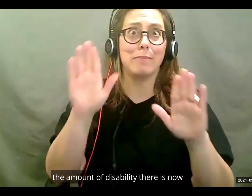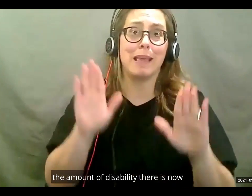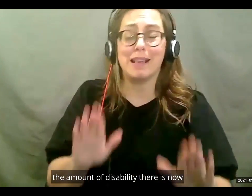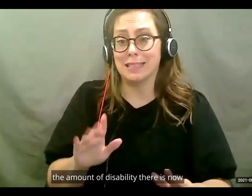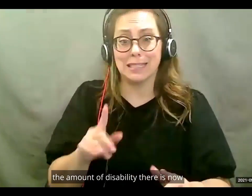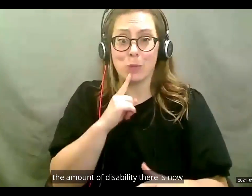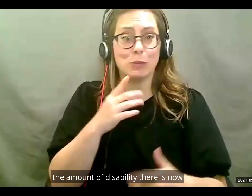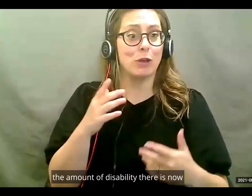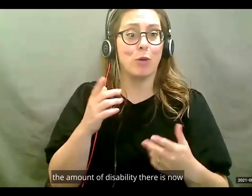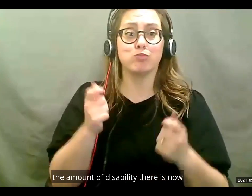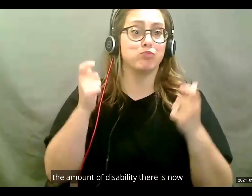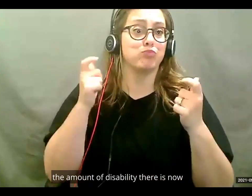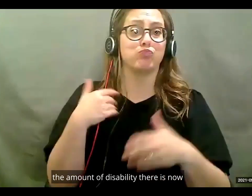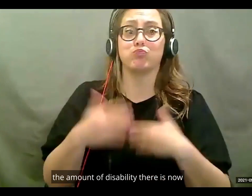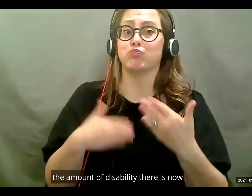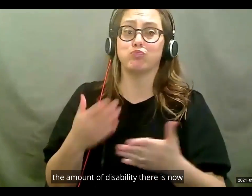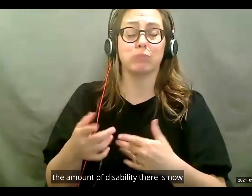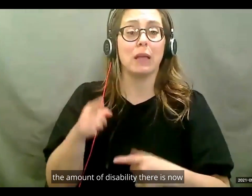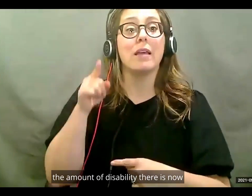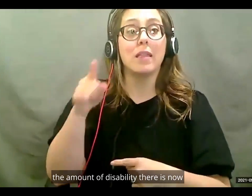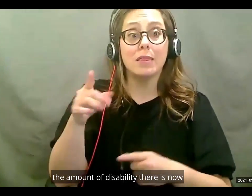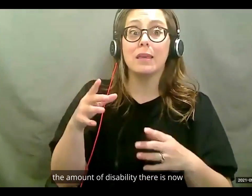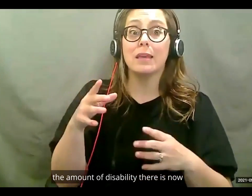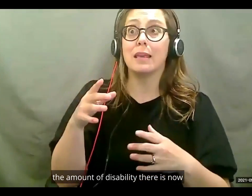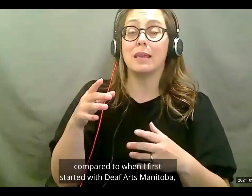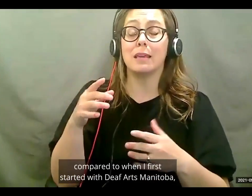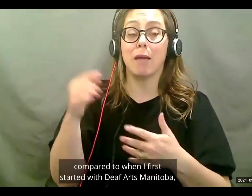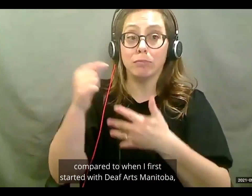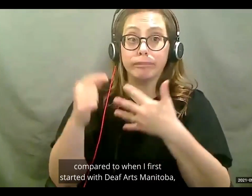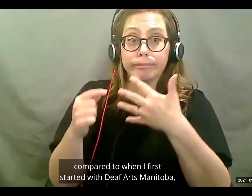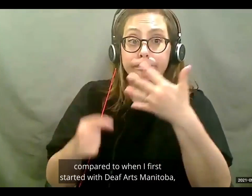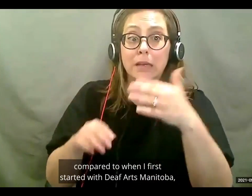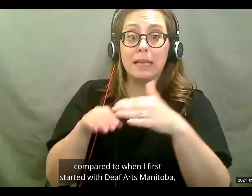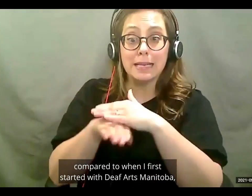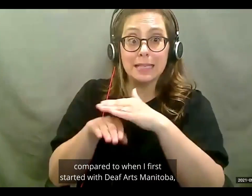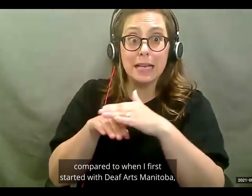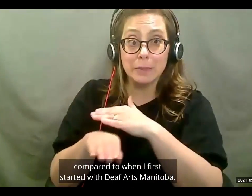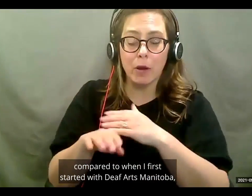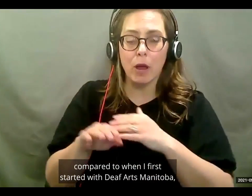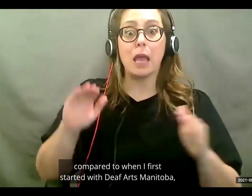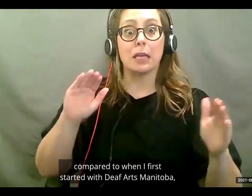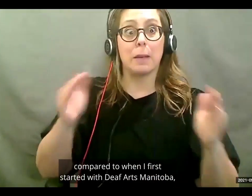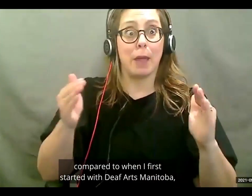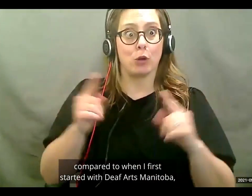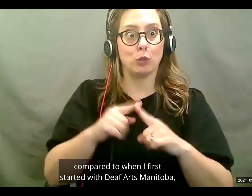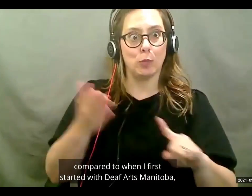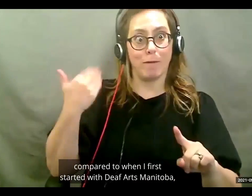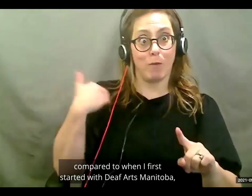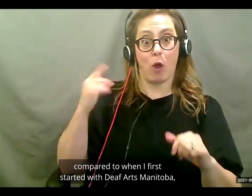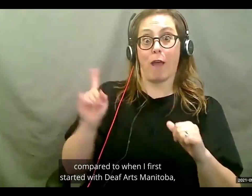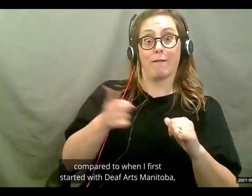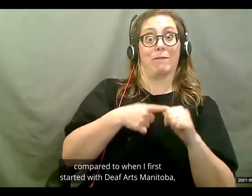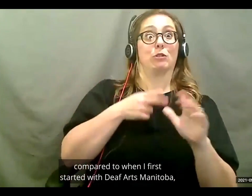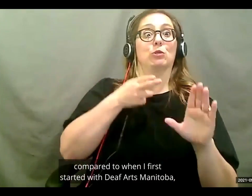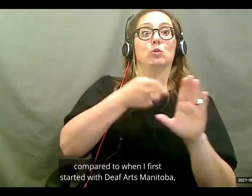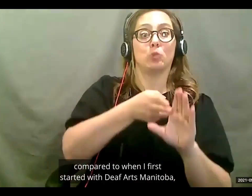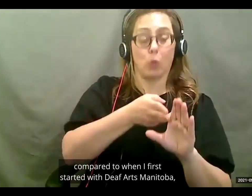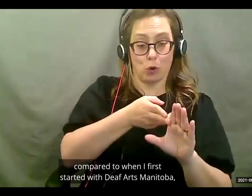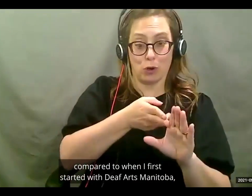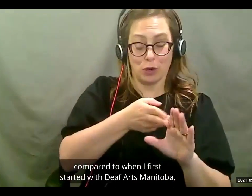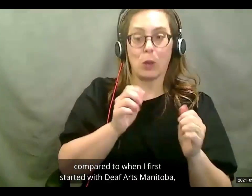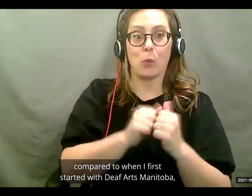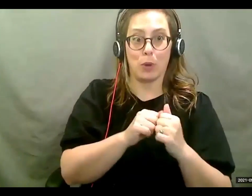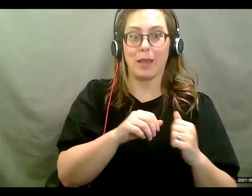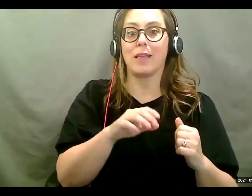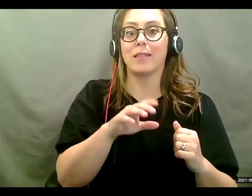The amount of accessibility there is now compared to when I first started with